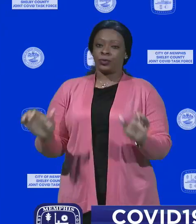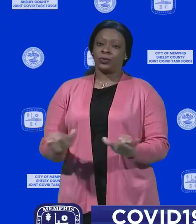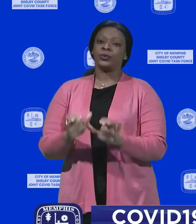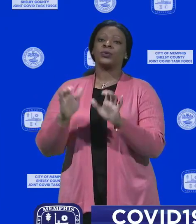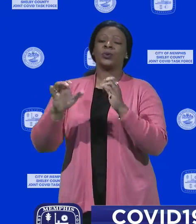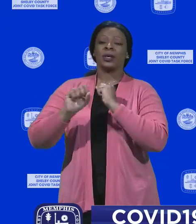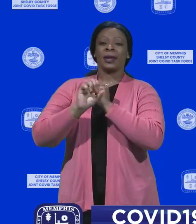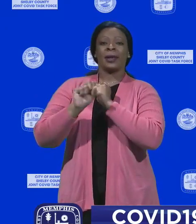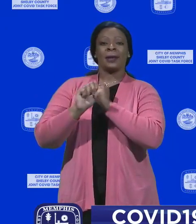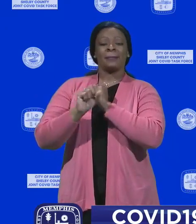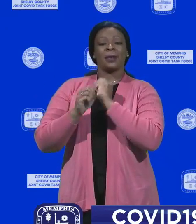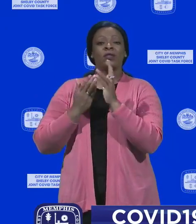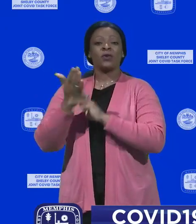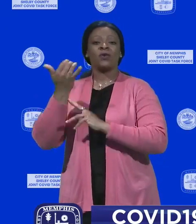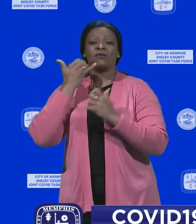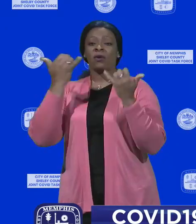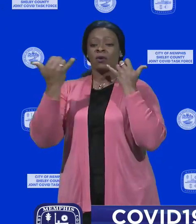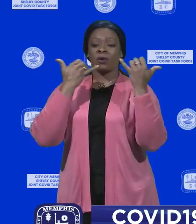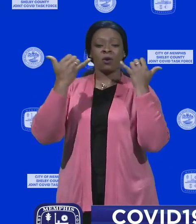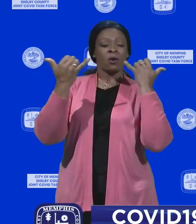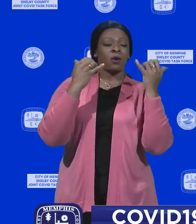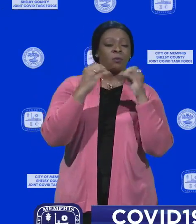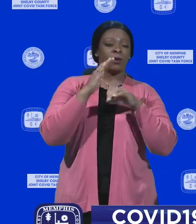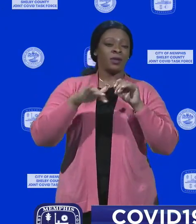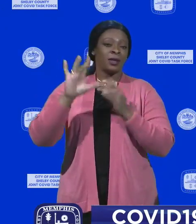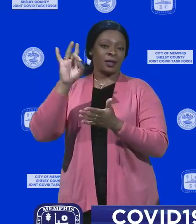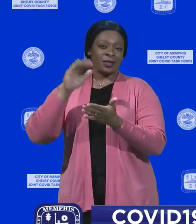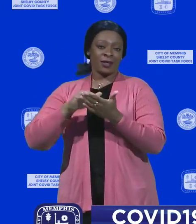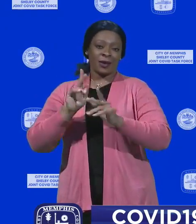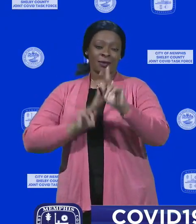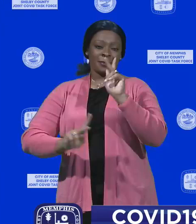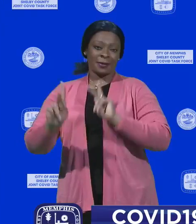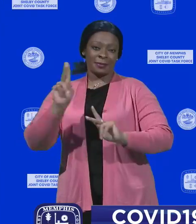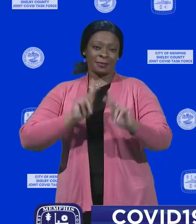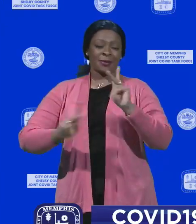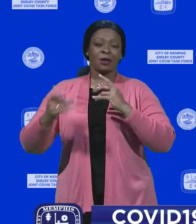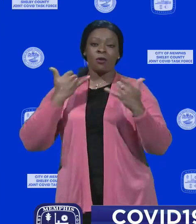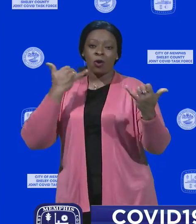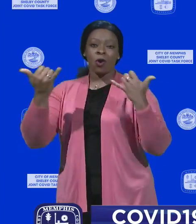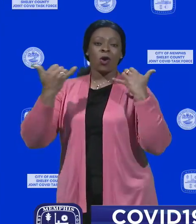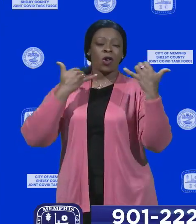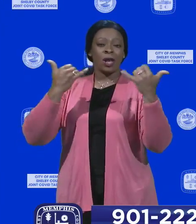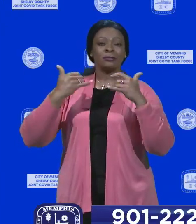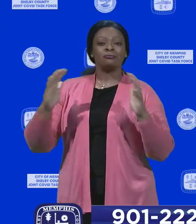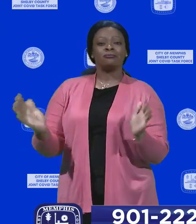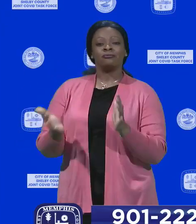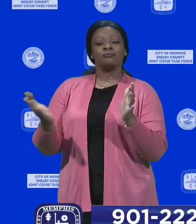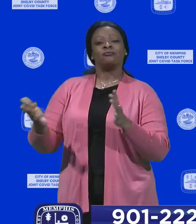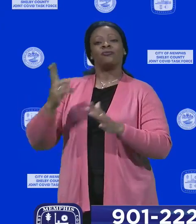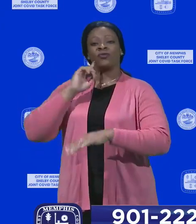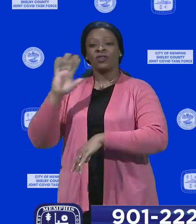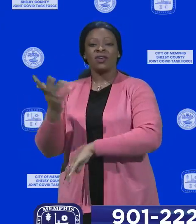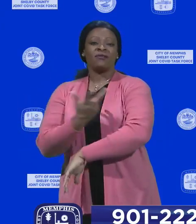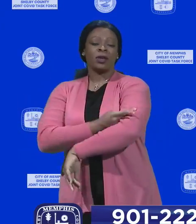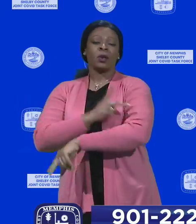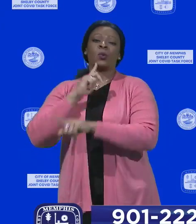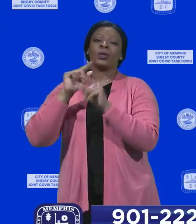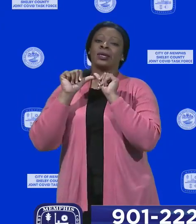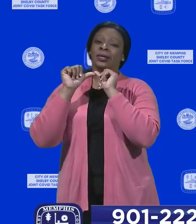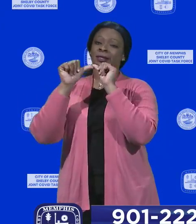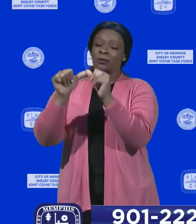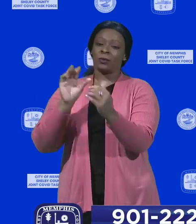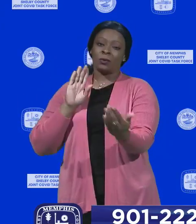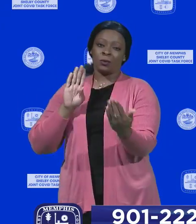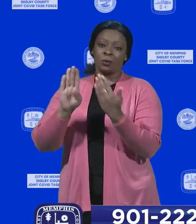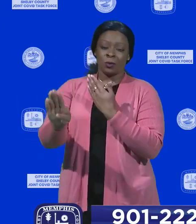a campaign via telephone, and they've called more than 8,000 individuals by telephone. They will continue that work again